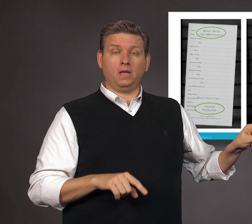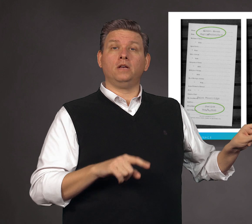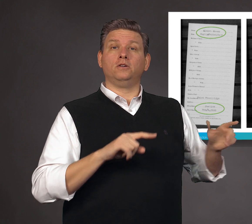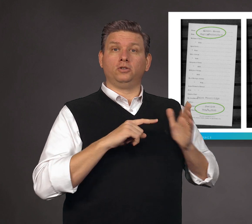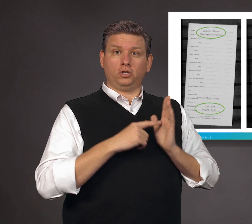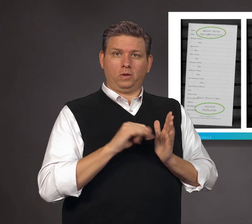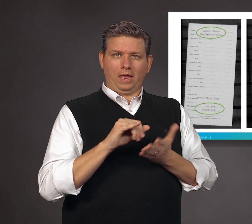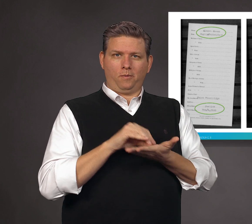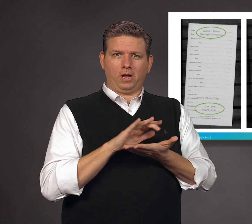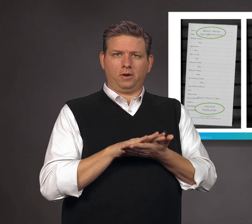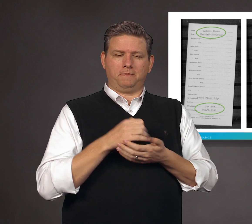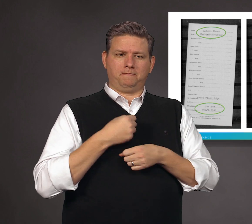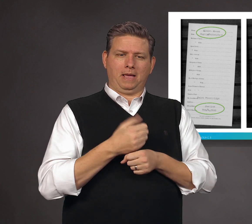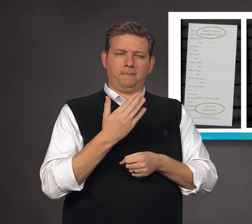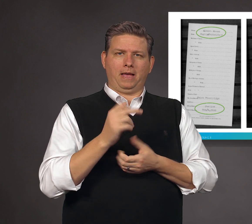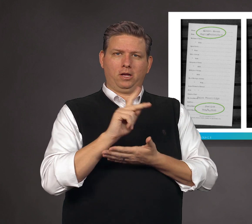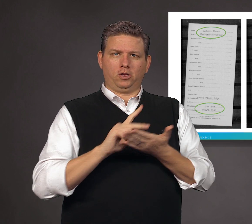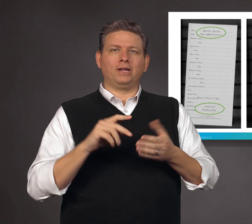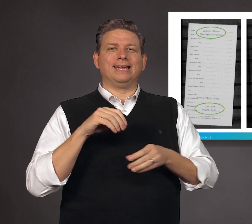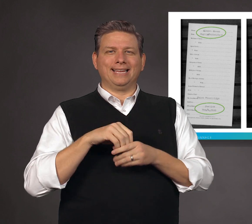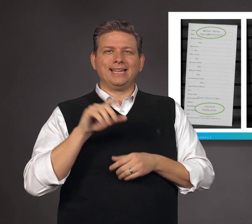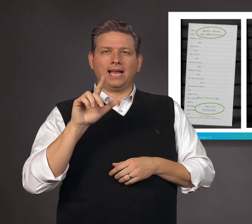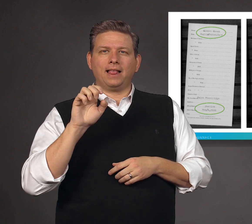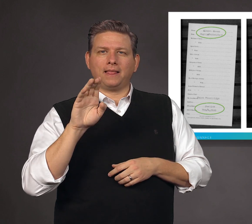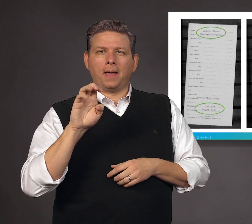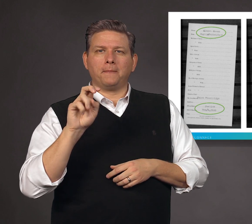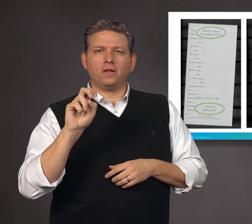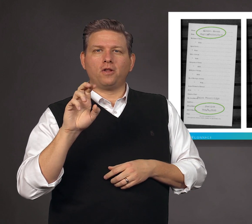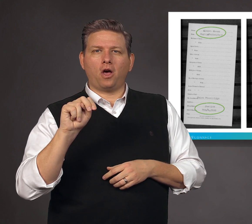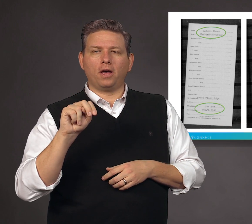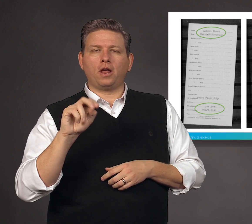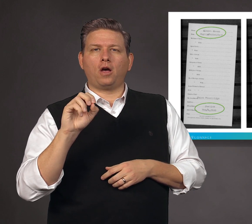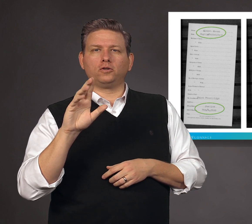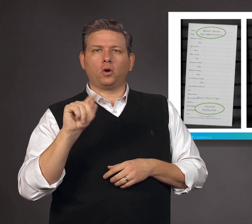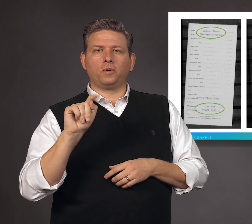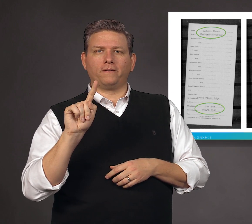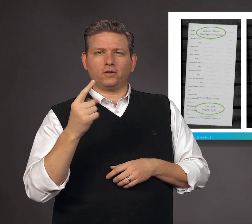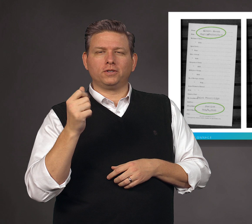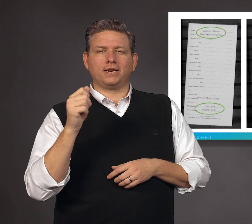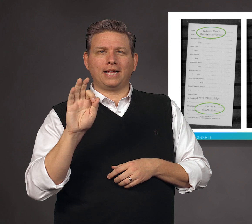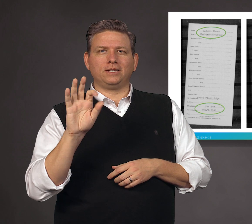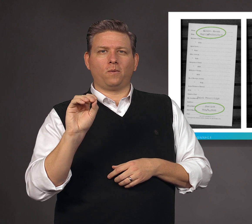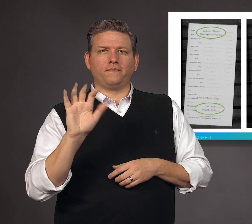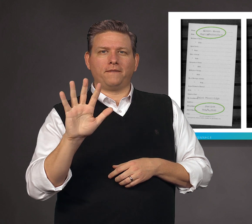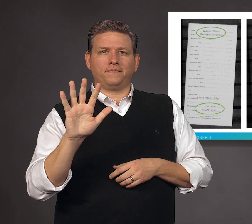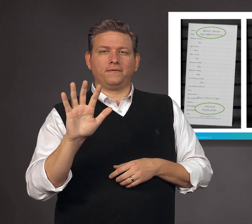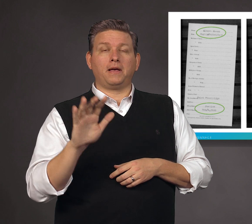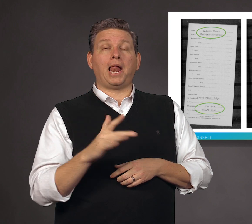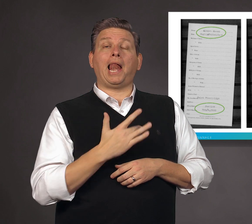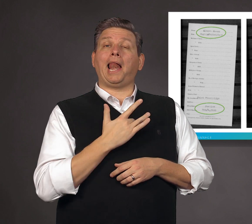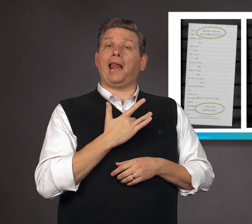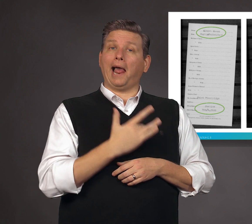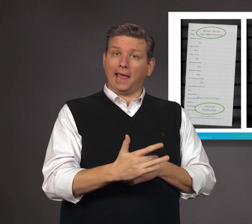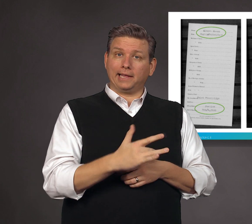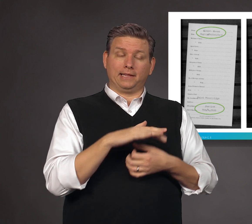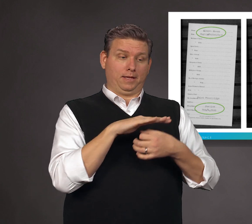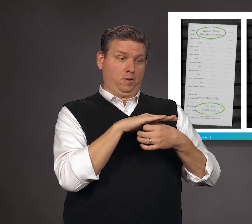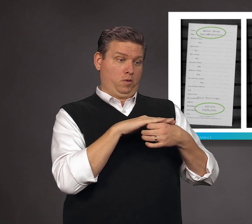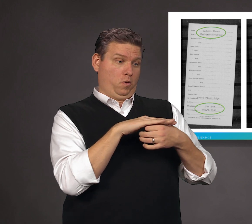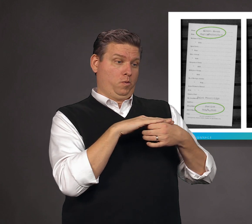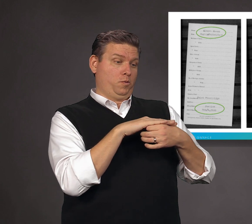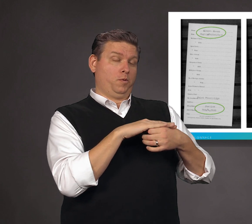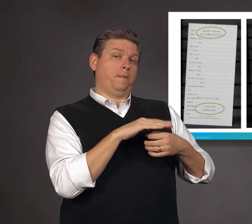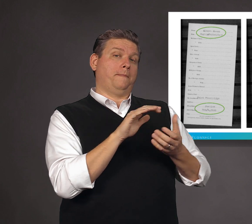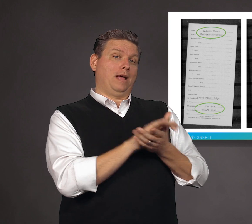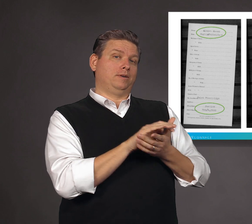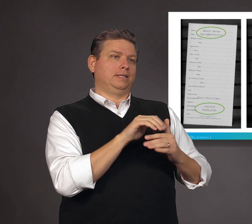was created by a clerk in Lebanon on October 21, 1905. It is likely that local marriage records were sent